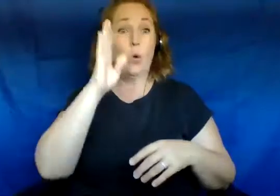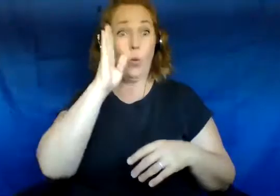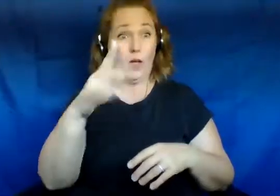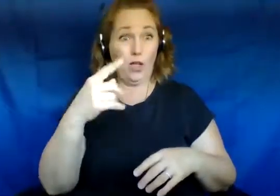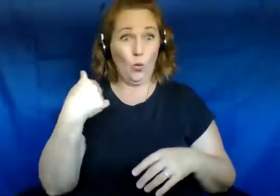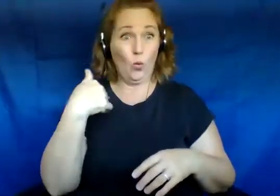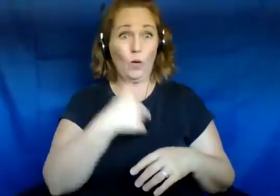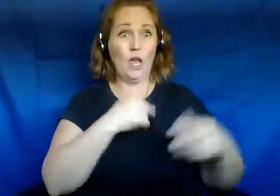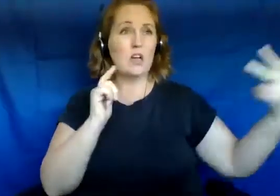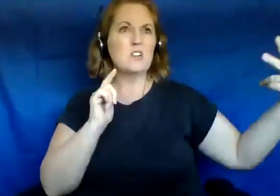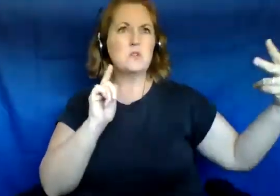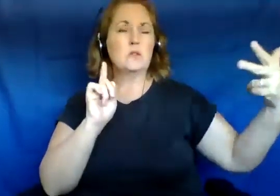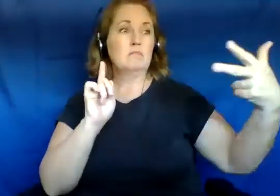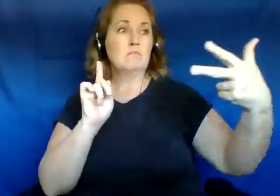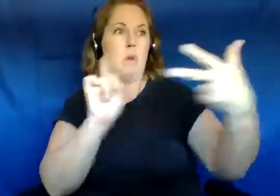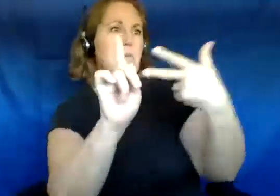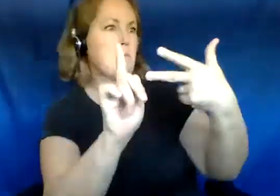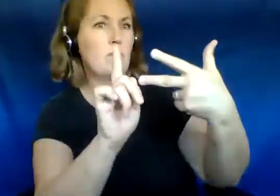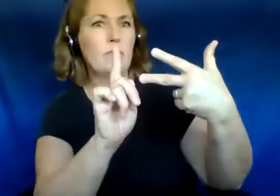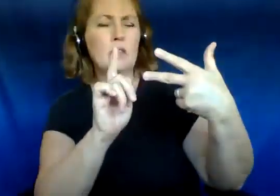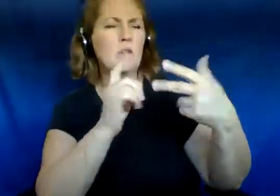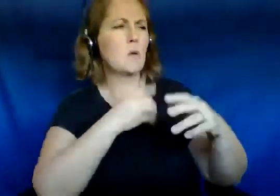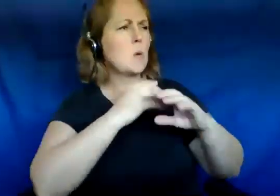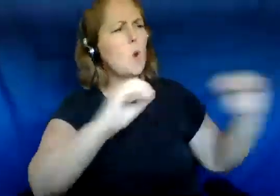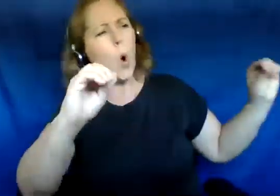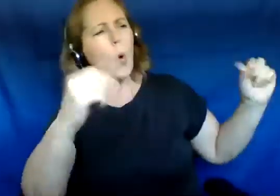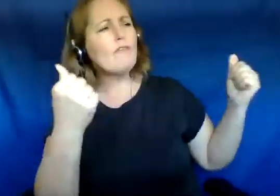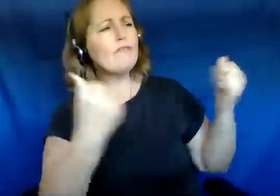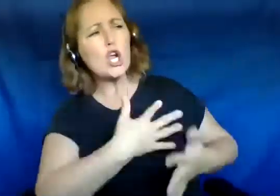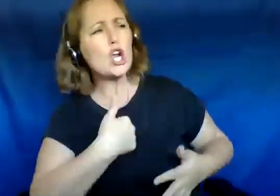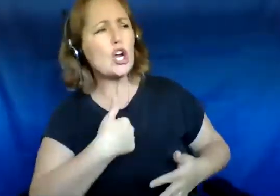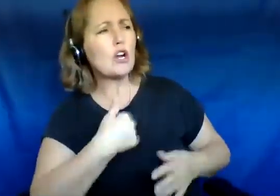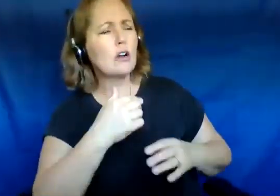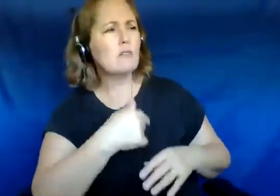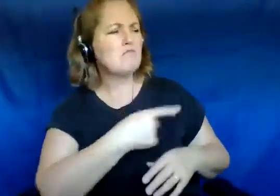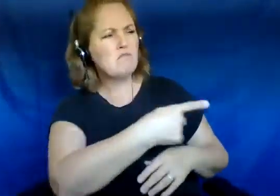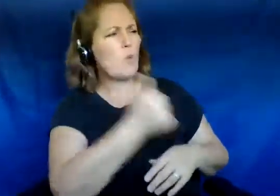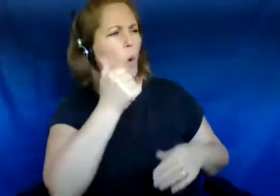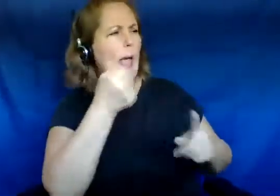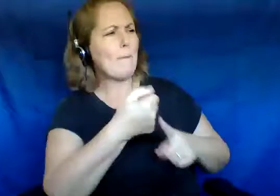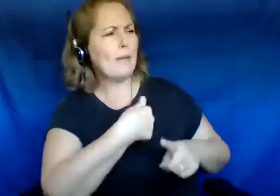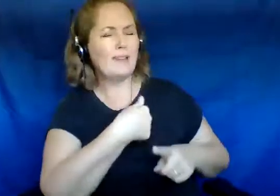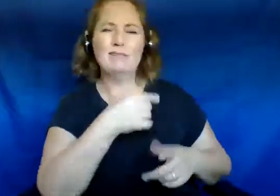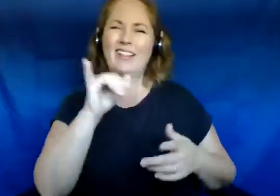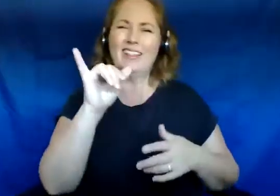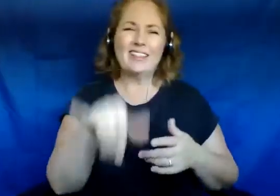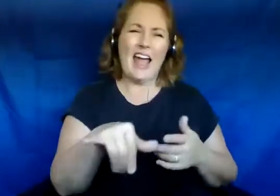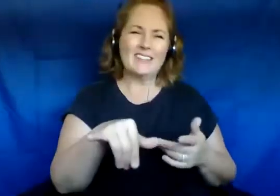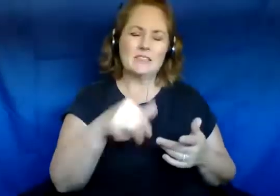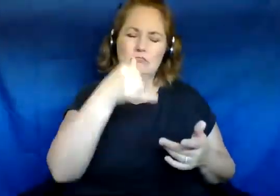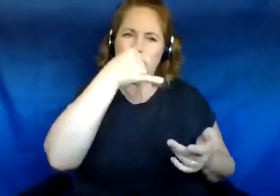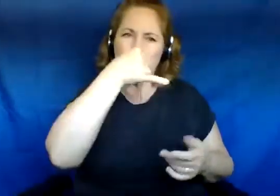out in front of a truck and just say, I have no fear, I will not be hit. I mean,